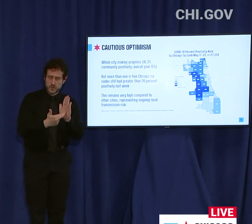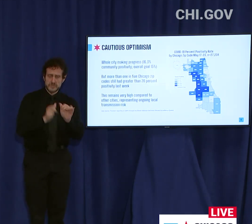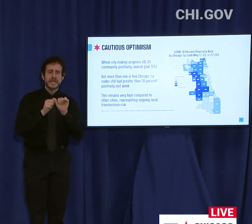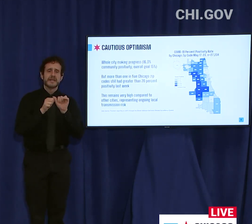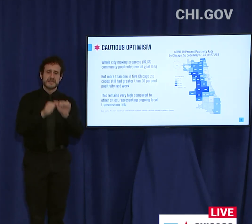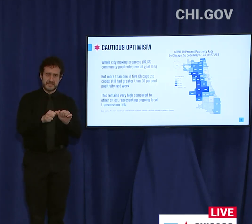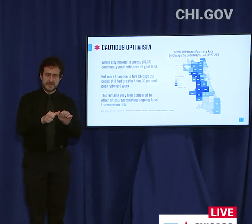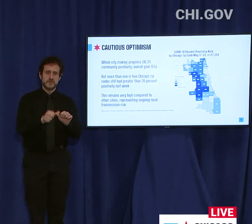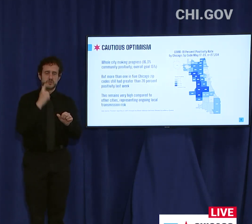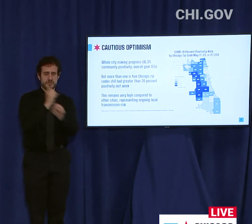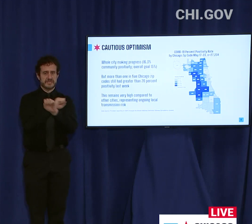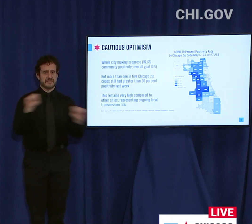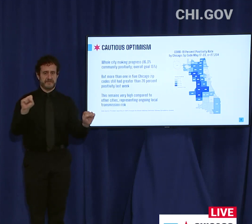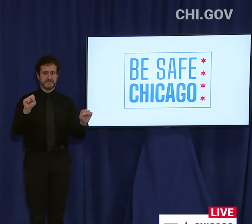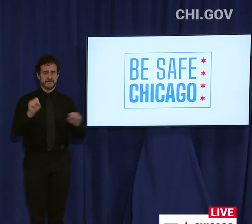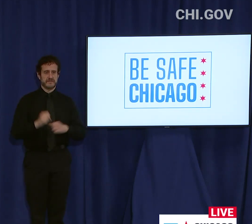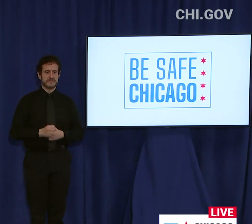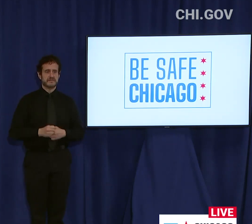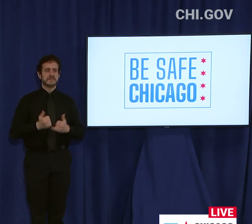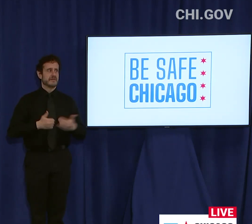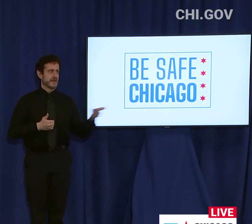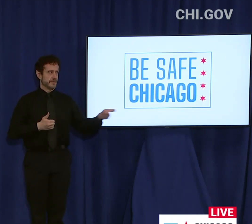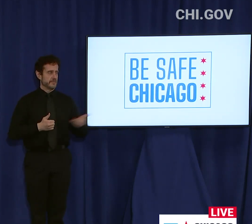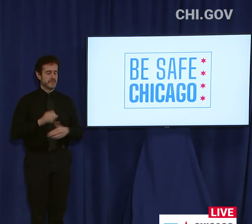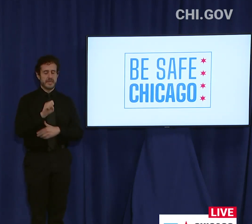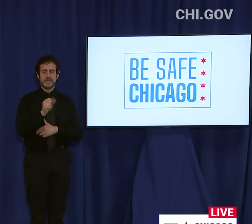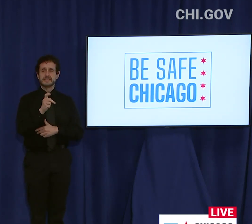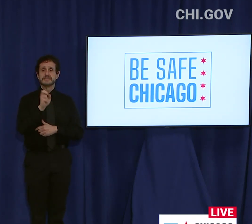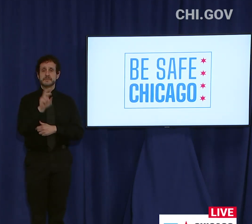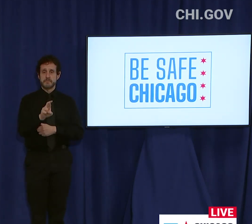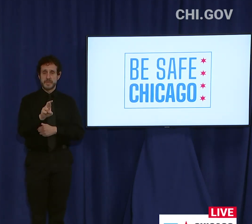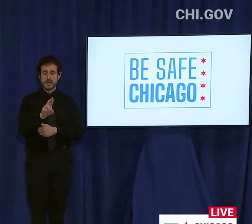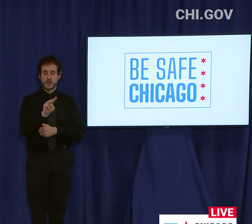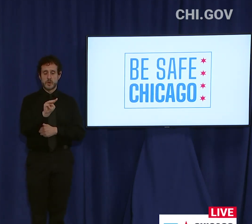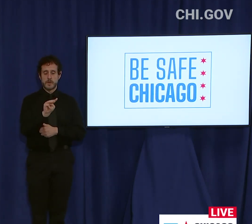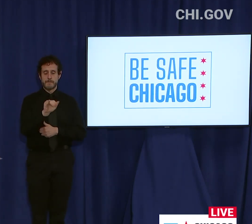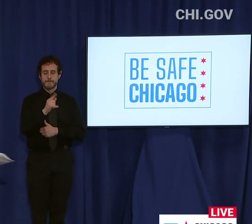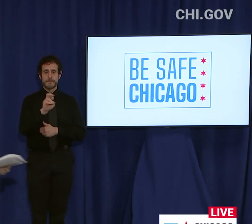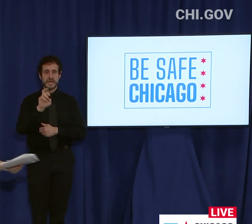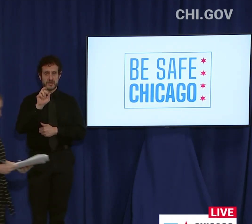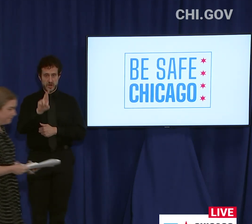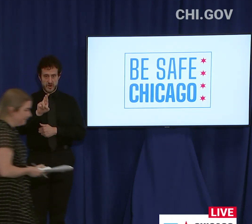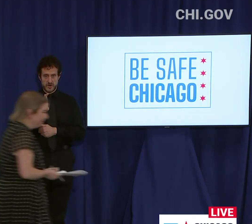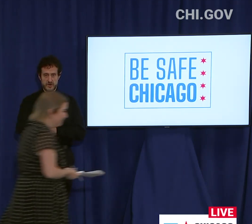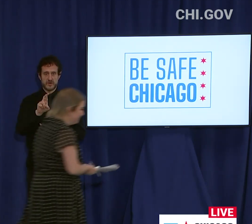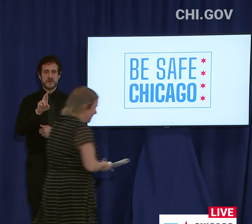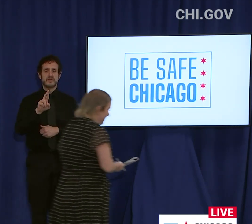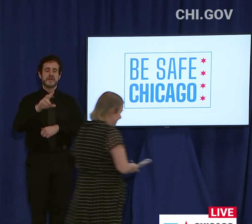safe. And with that, I'll bring up Samir Carr, the Deputy Mayor of Neighborhood and Economic Development.